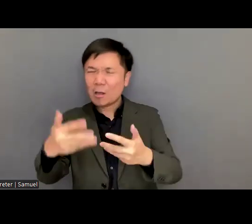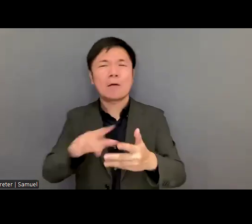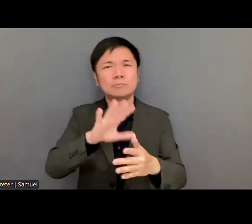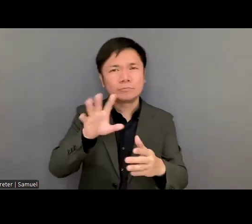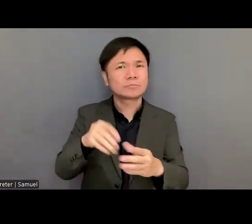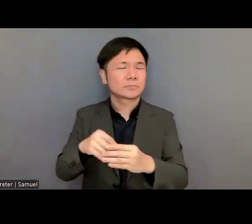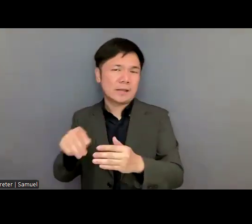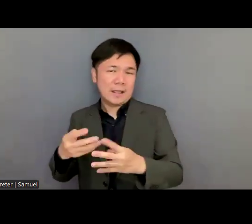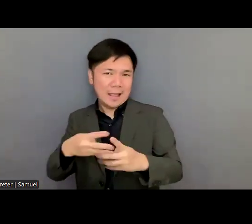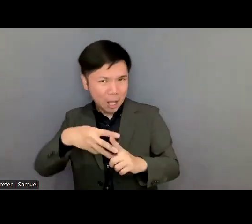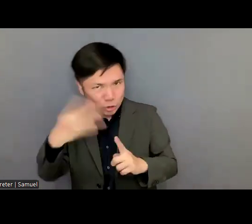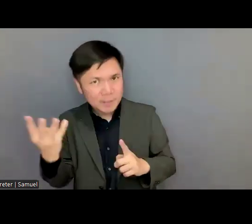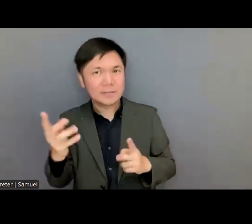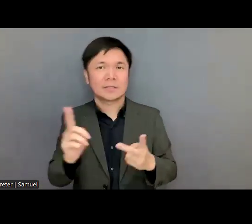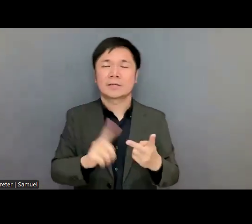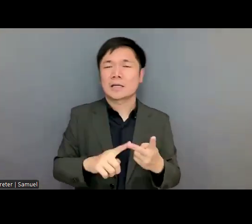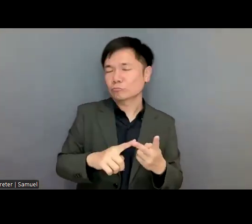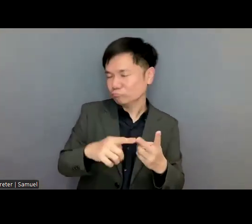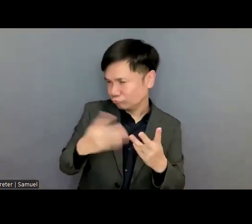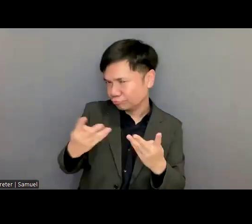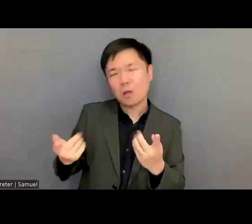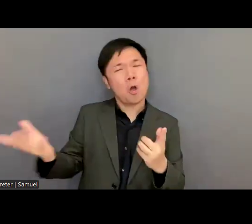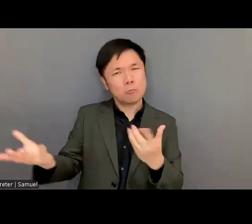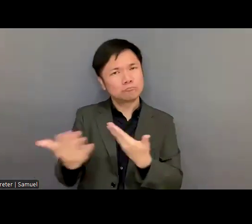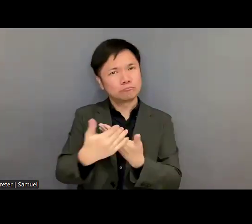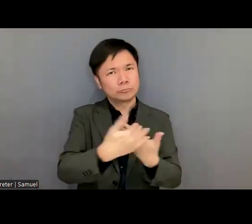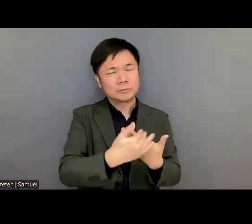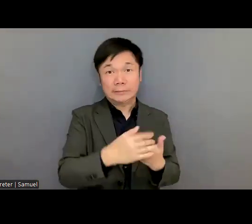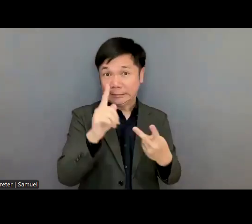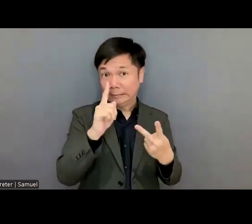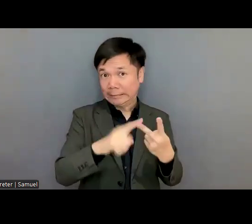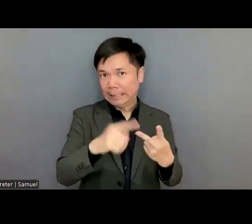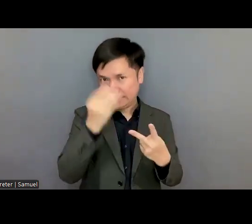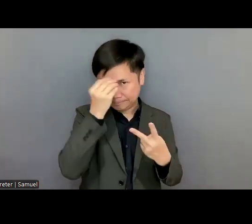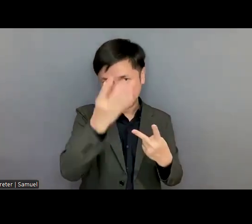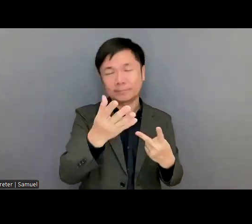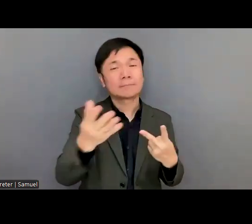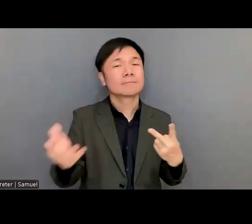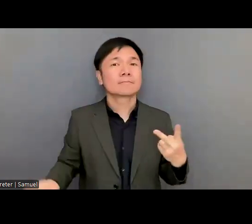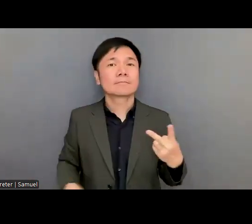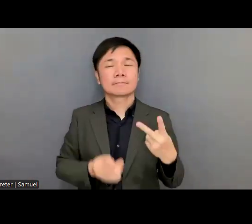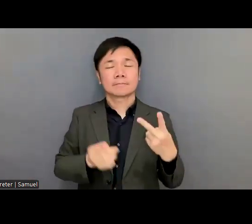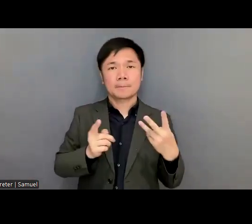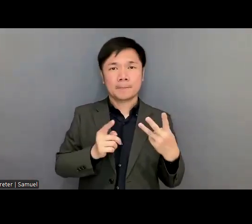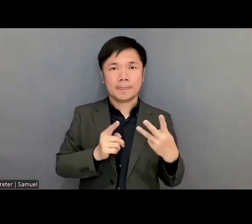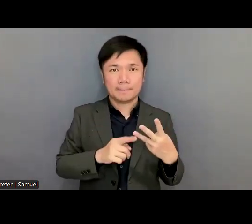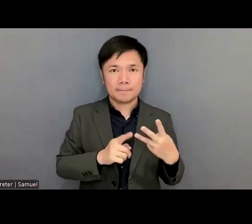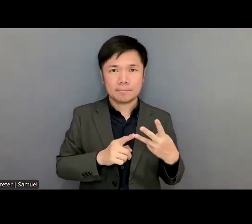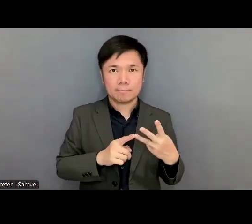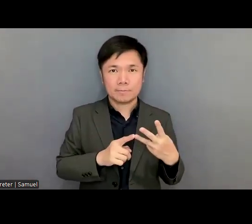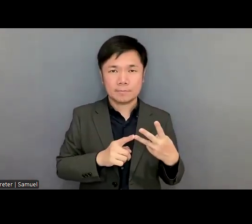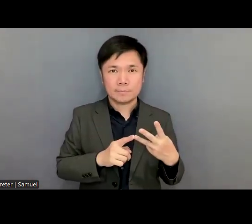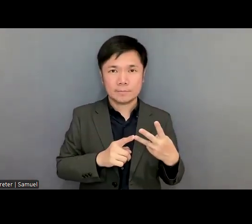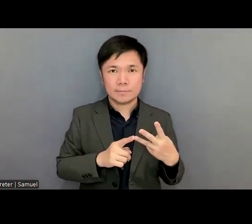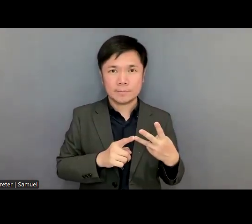the LGBTIQ communities. So this is second thing that I wanted to highlight. The third thing is there should be a